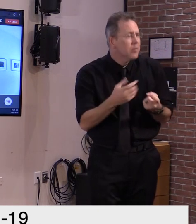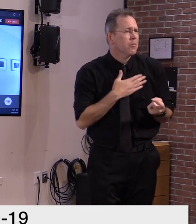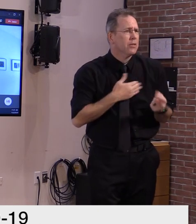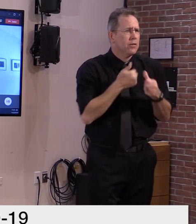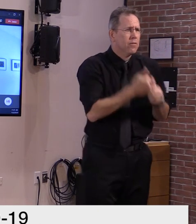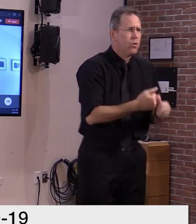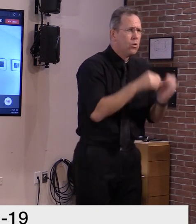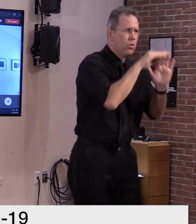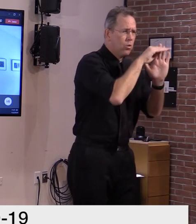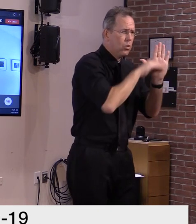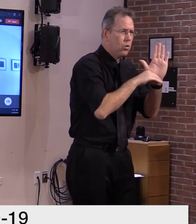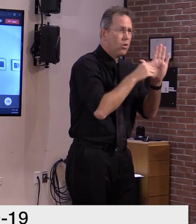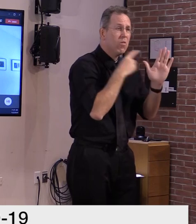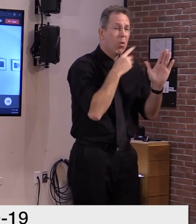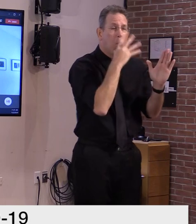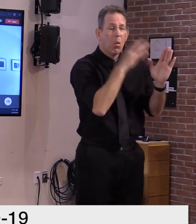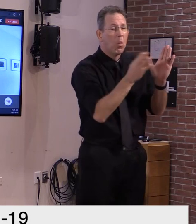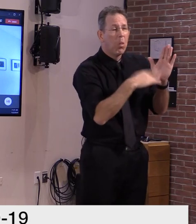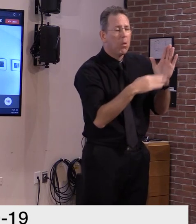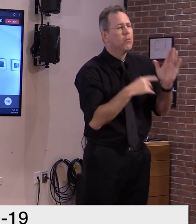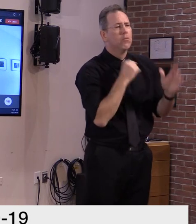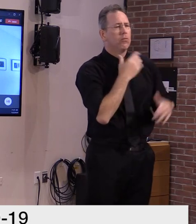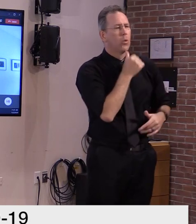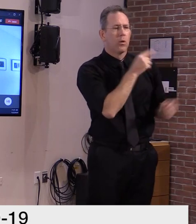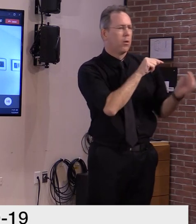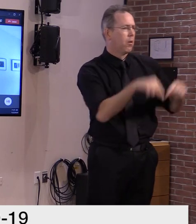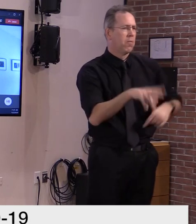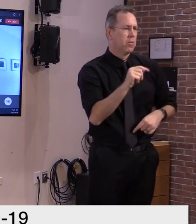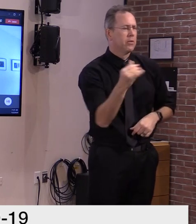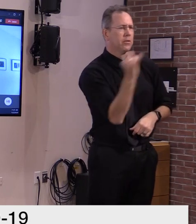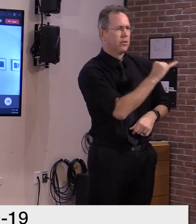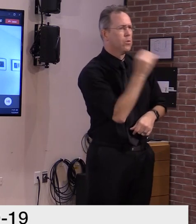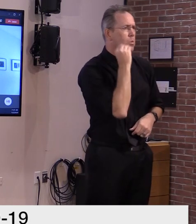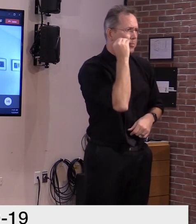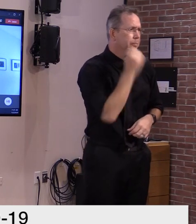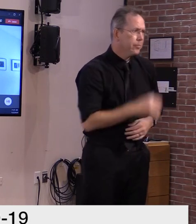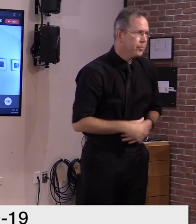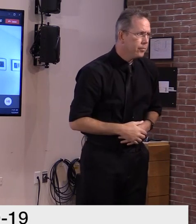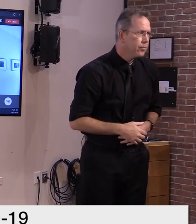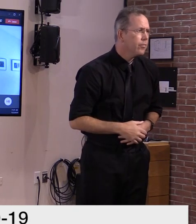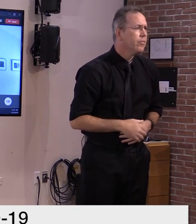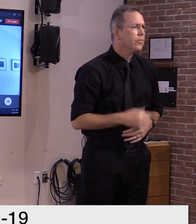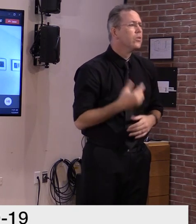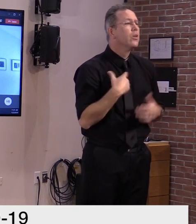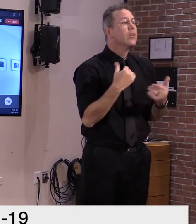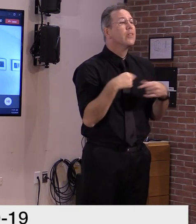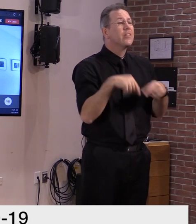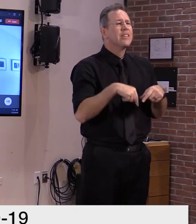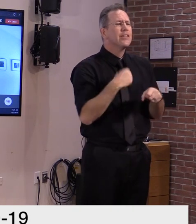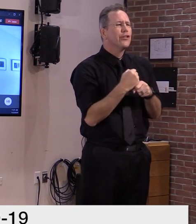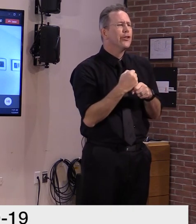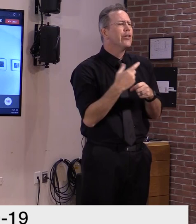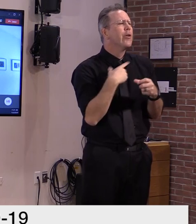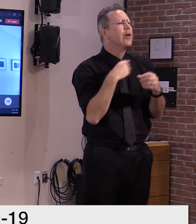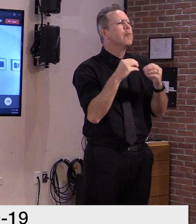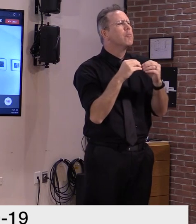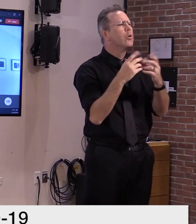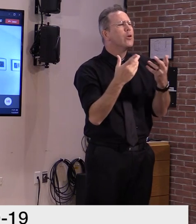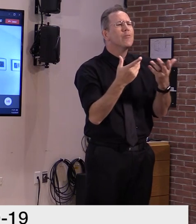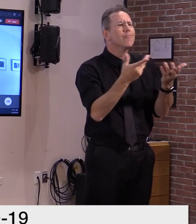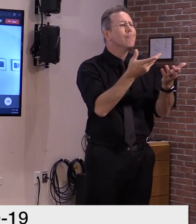going to have to alter their routine. As Ski Vermont has said already, maybe you want to bring a sandwich this year. Maybe you want to boot up in your